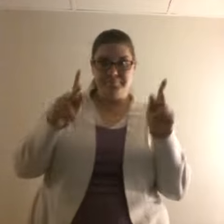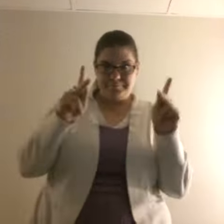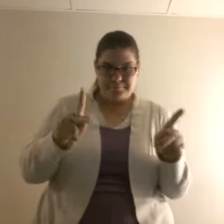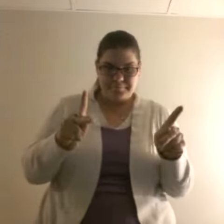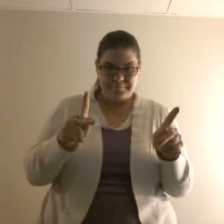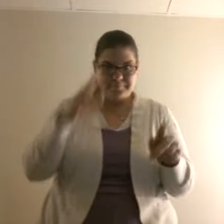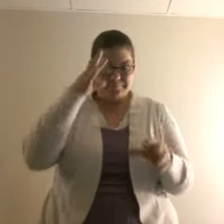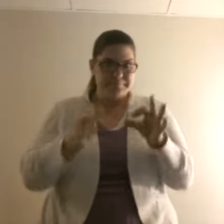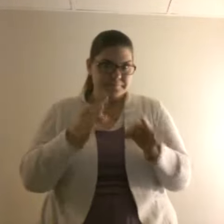see